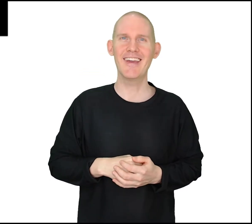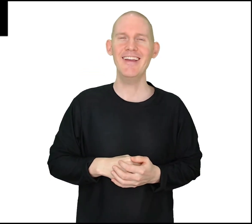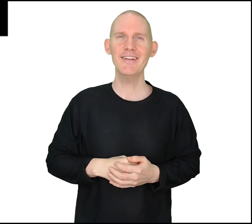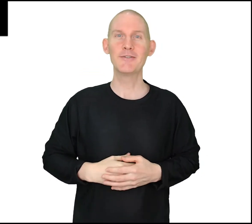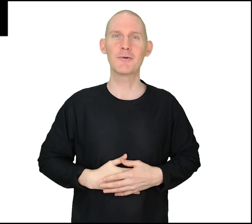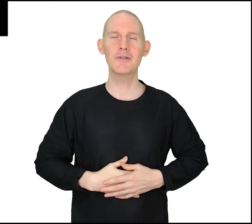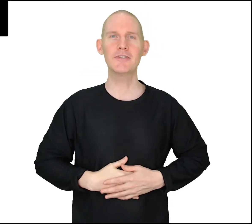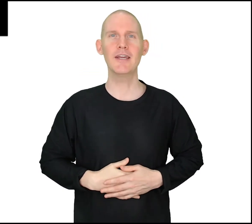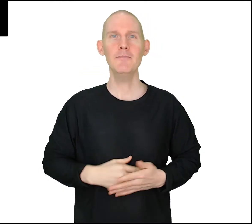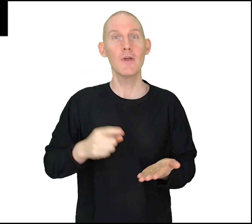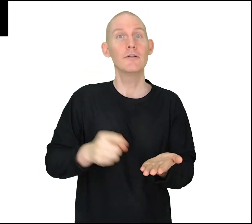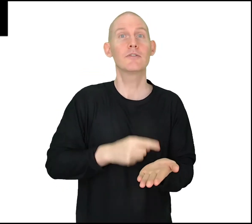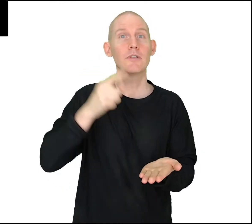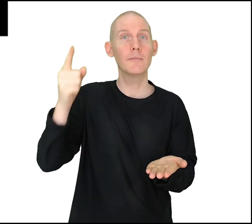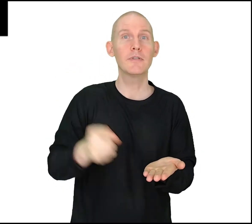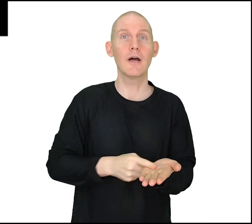Okay, so once again, sometimes.